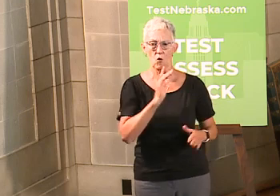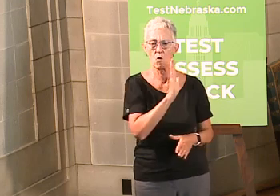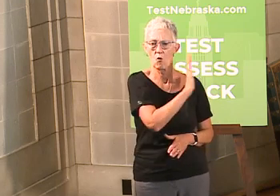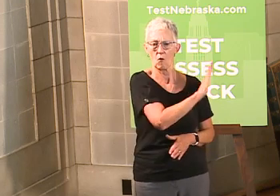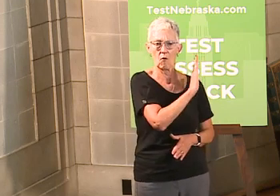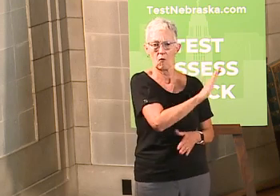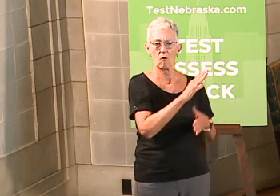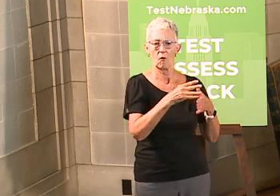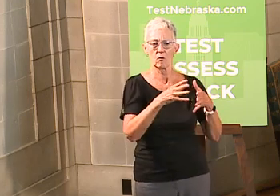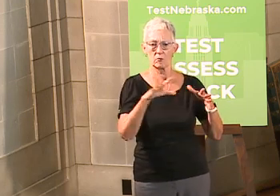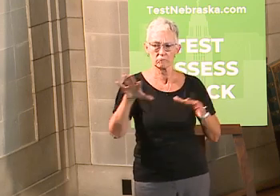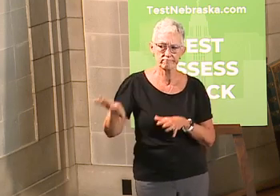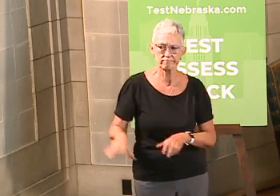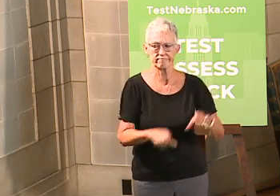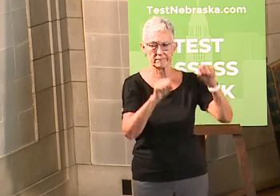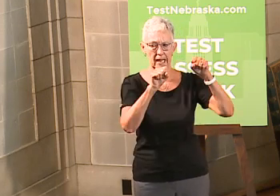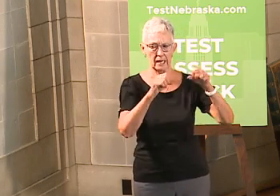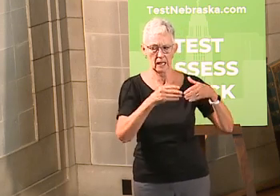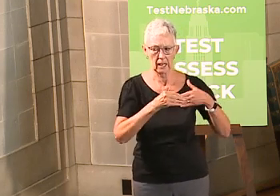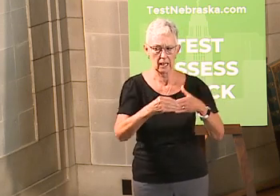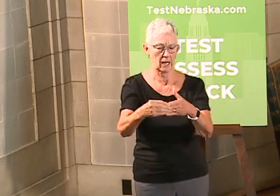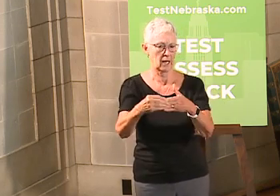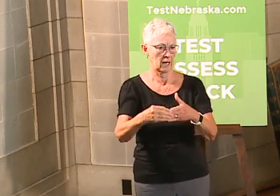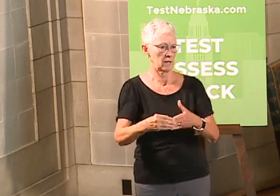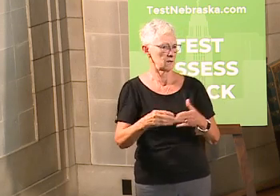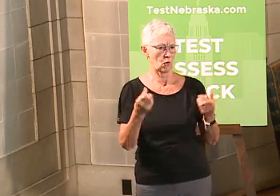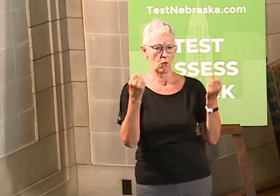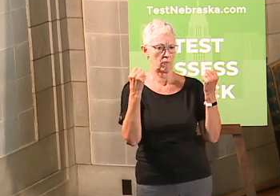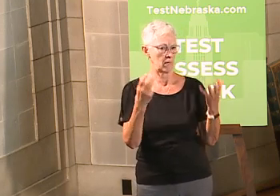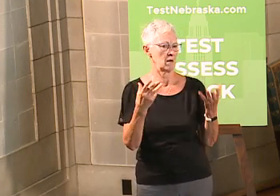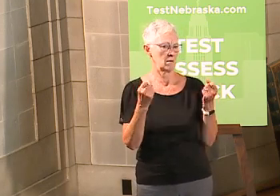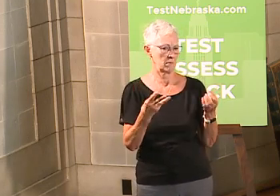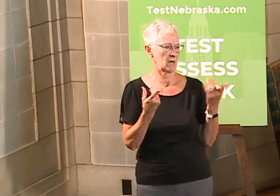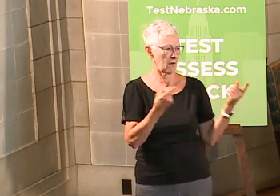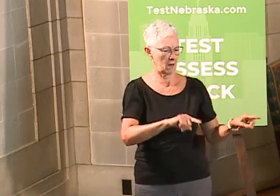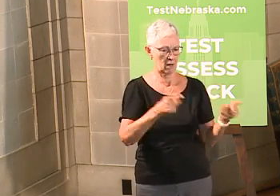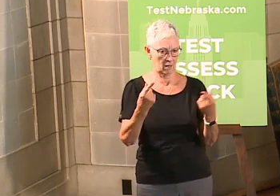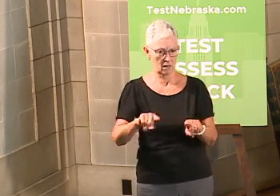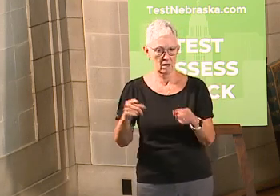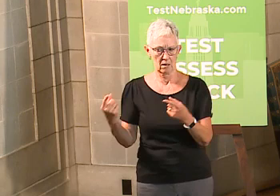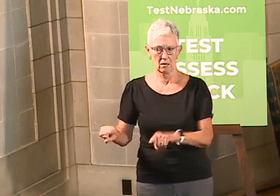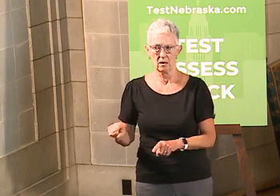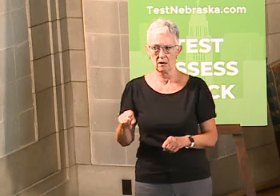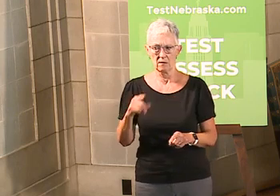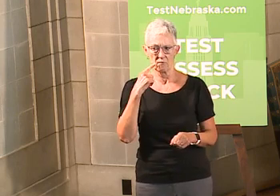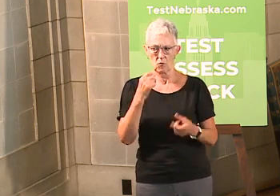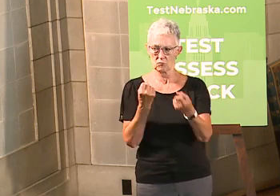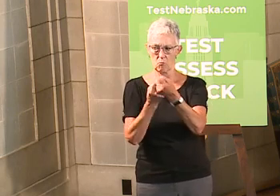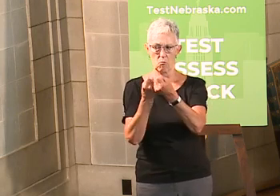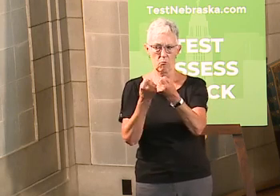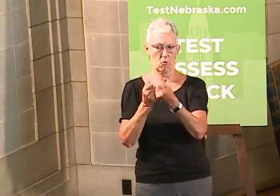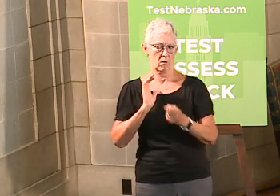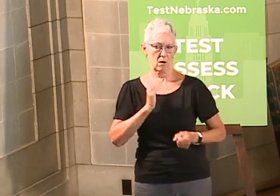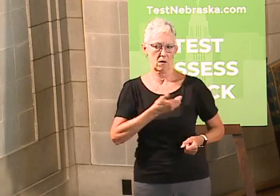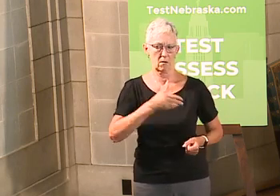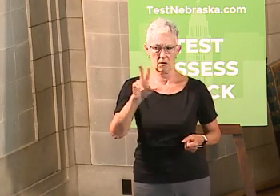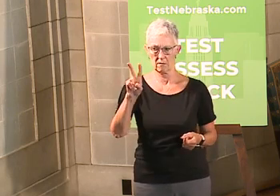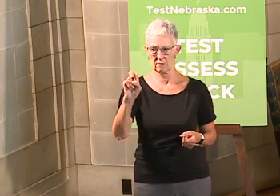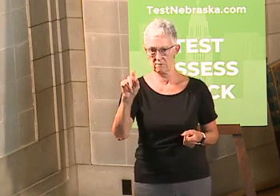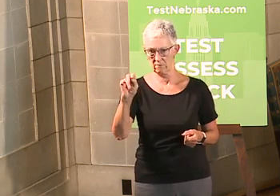many accomplishments regarding advancing the care for our veterans and their families, and this is just another one of